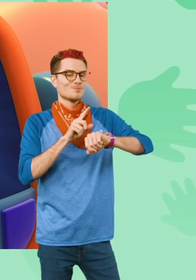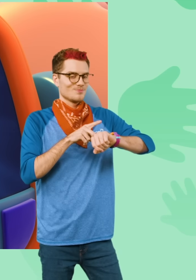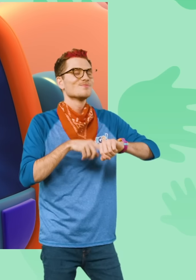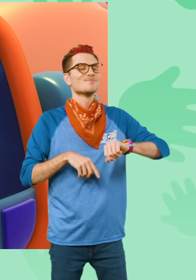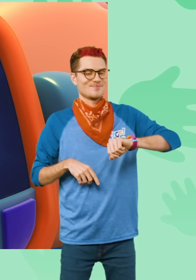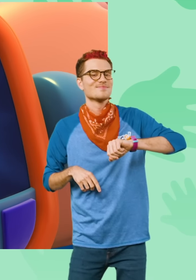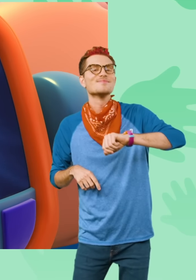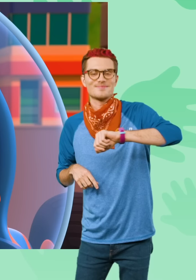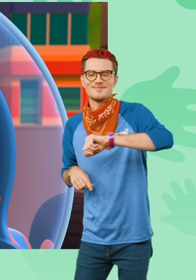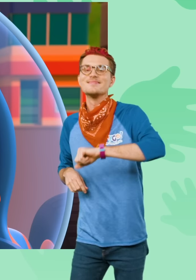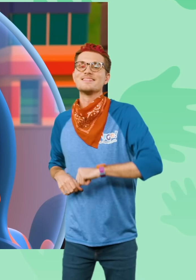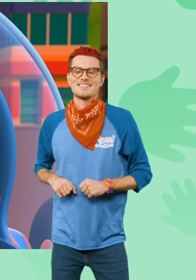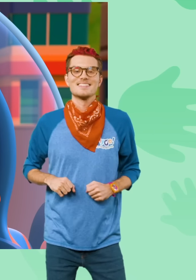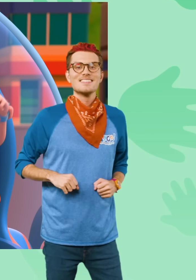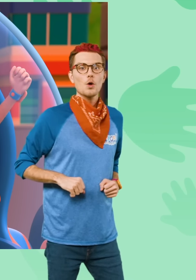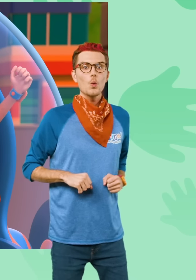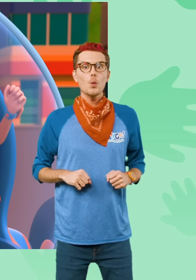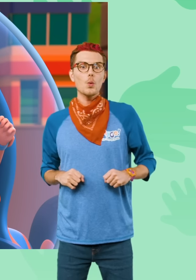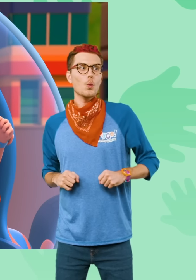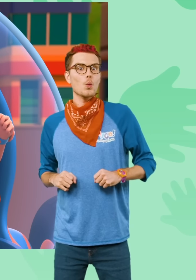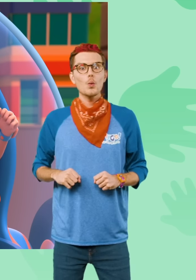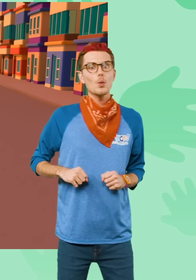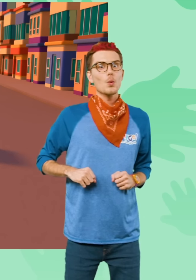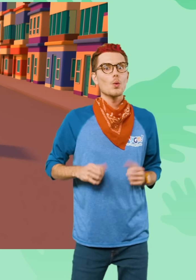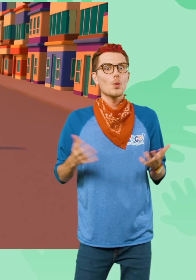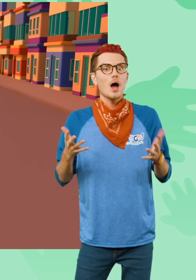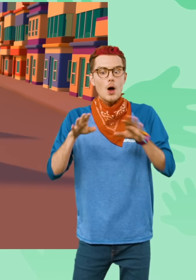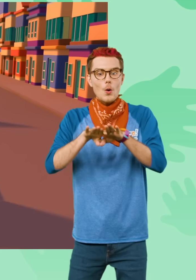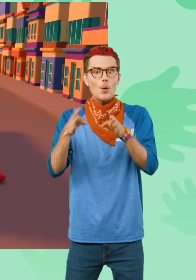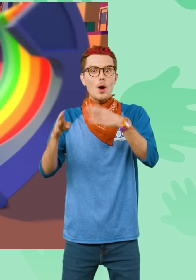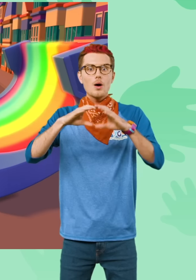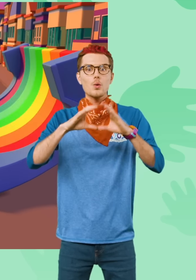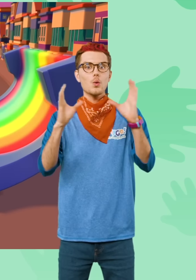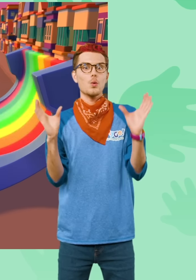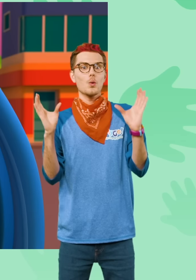truck wheels confirmed. Activate Blippi Station.